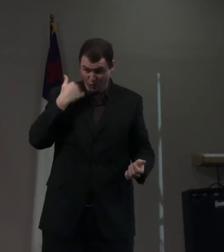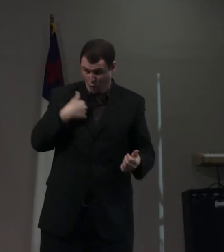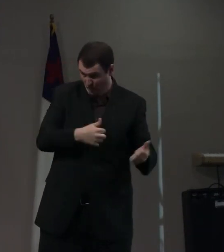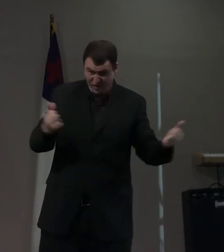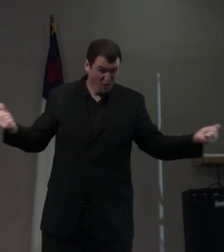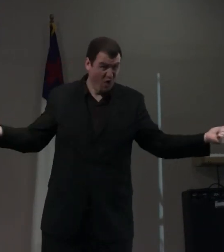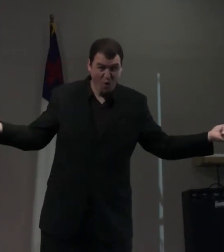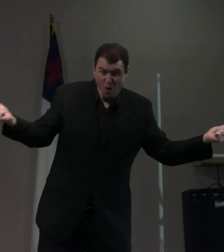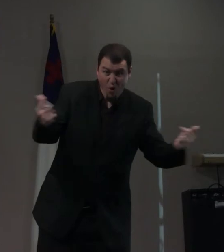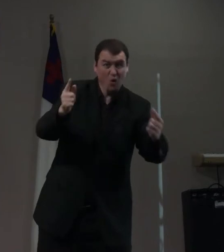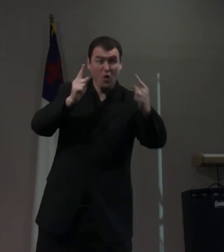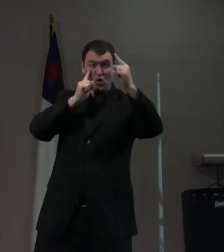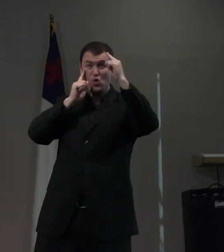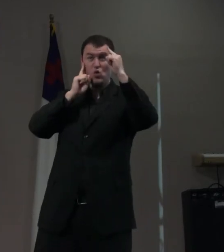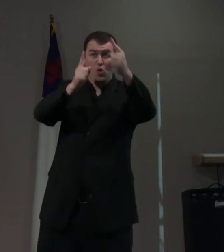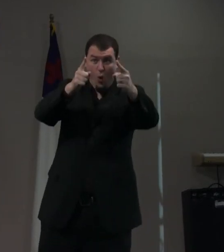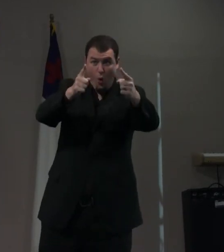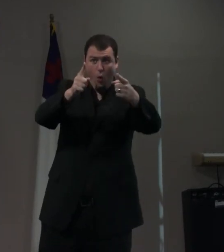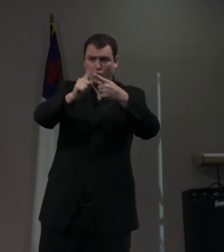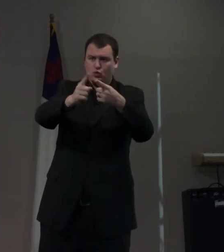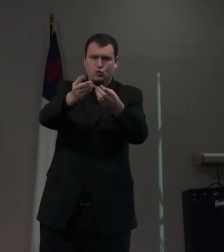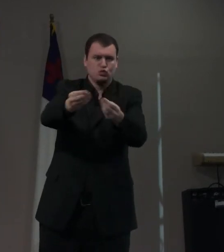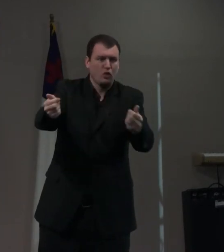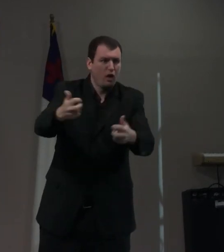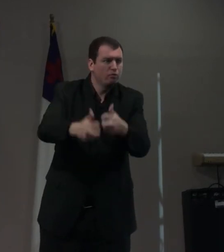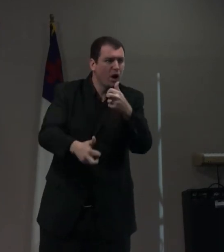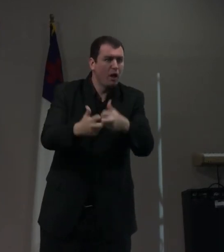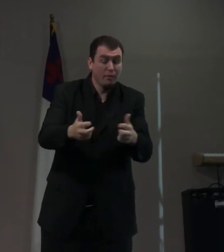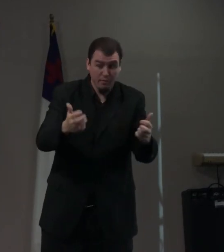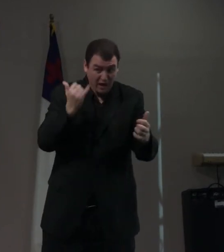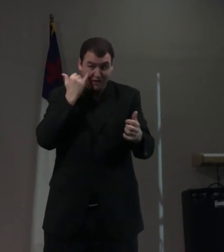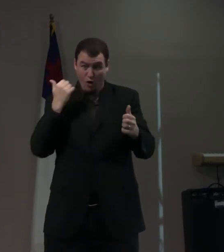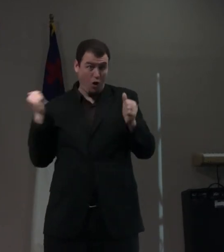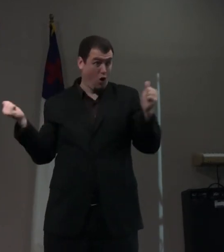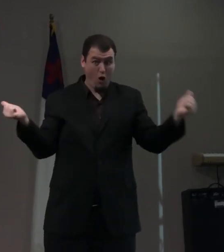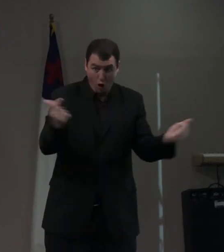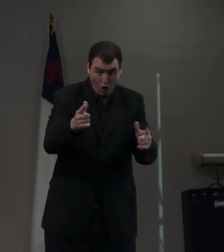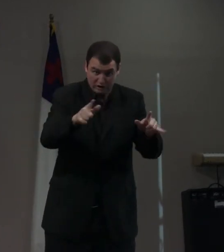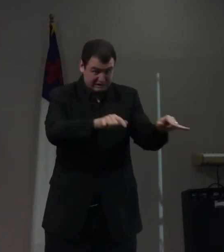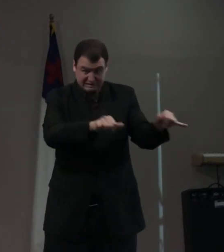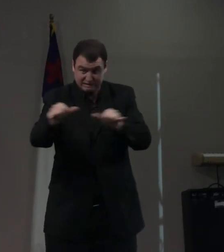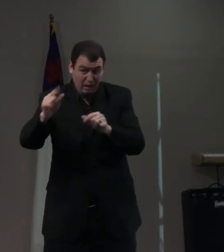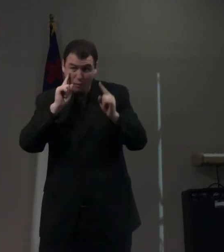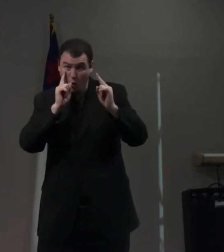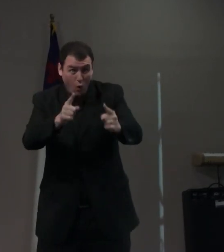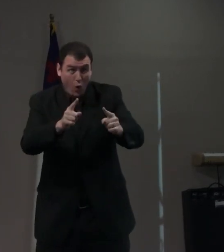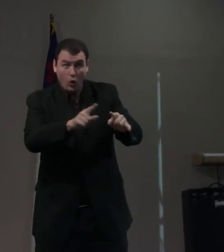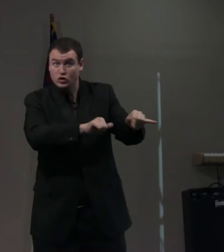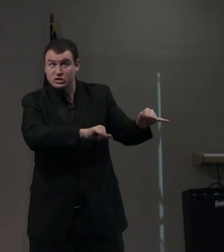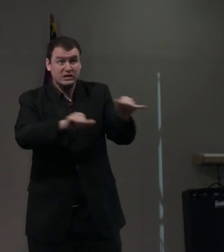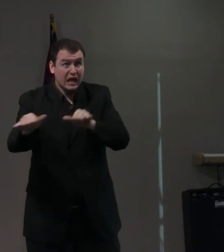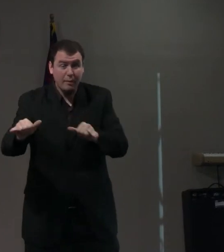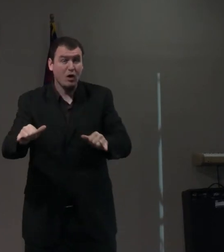Help people solve problems. We all have one goal, and if we all had the same